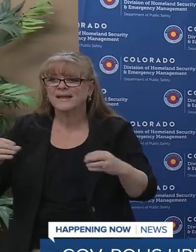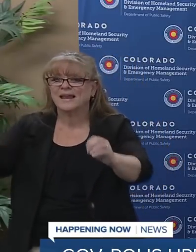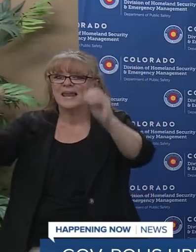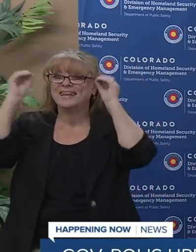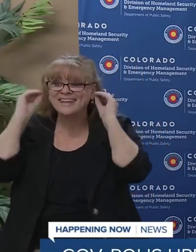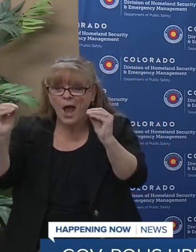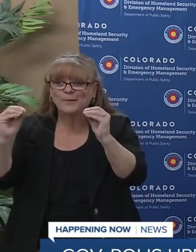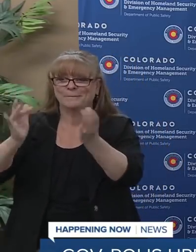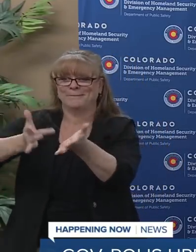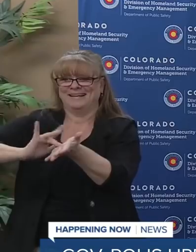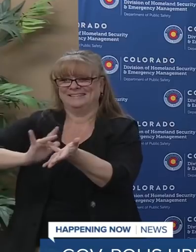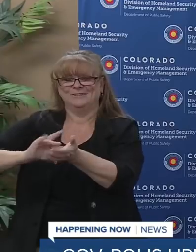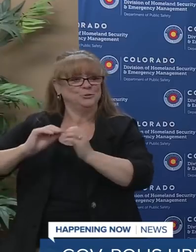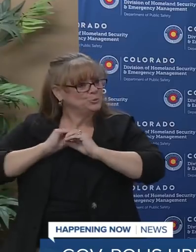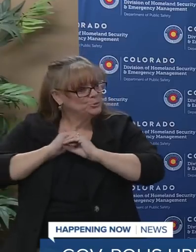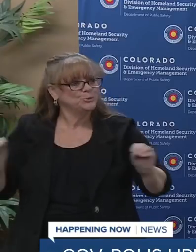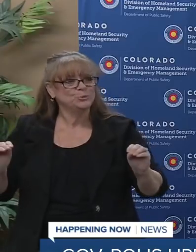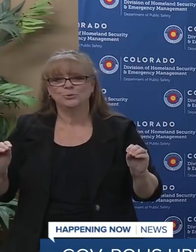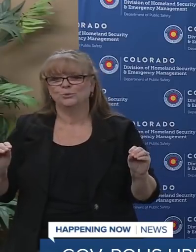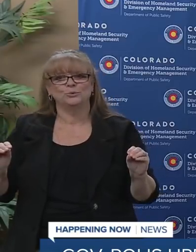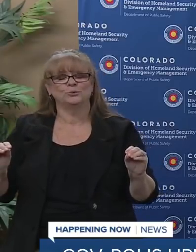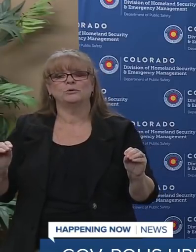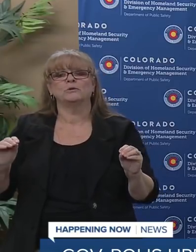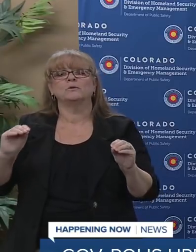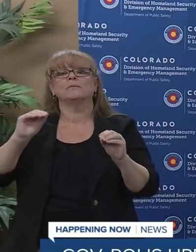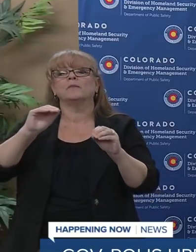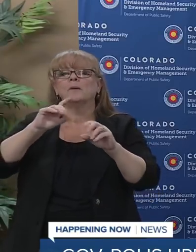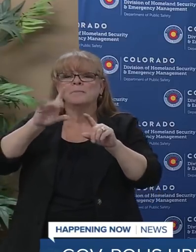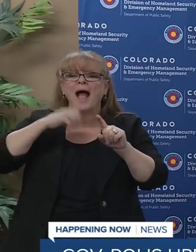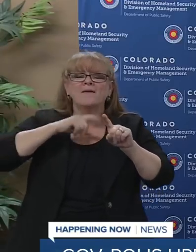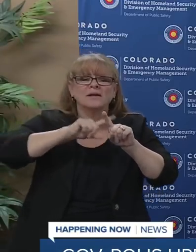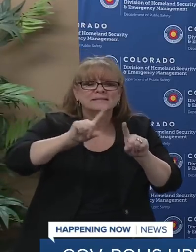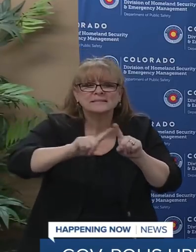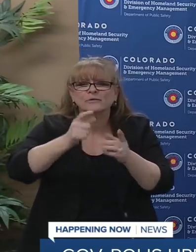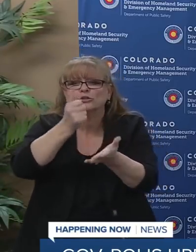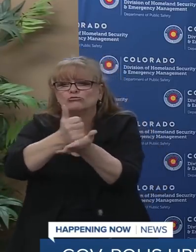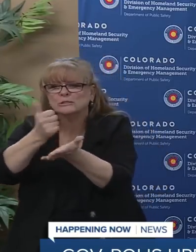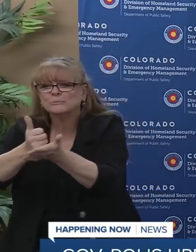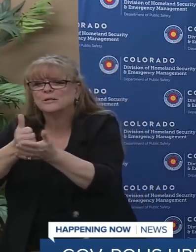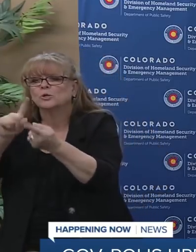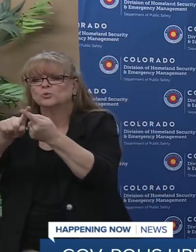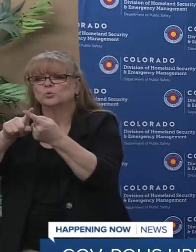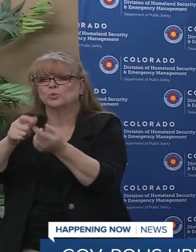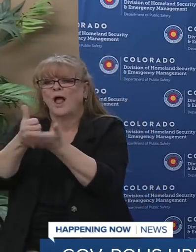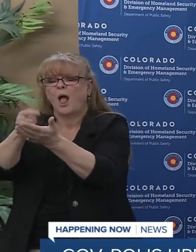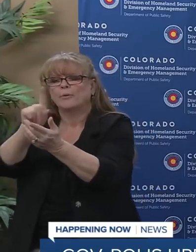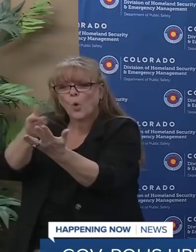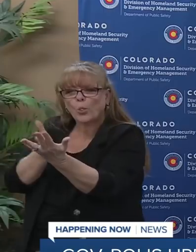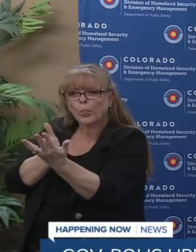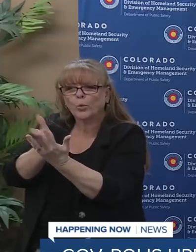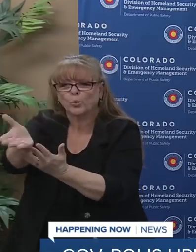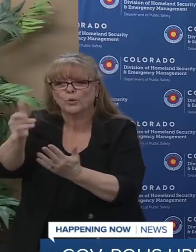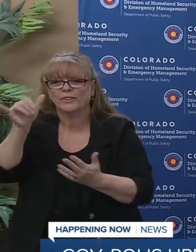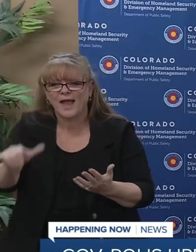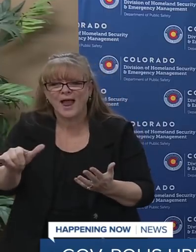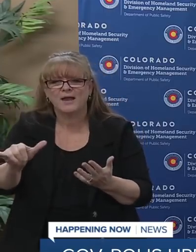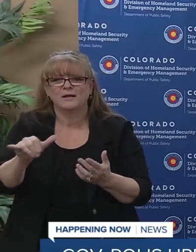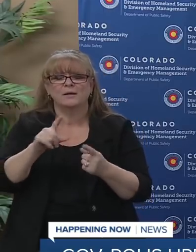There's some novel therapies that are being tried. But the answer is to isolate and avoid contact with those who might be